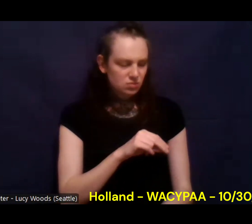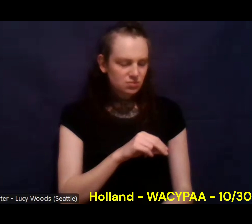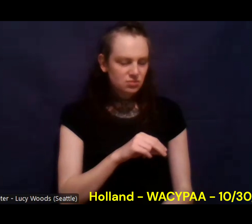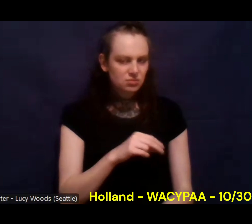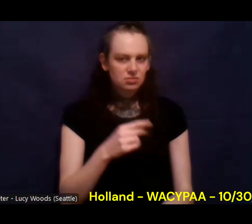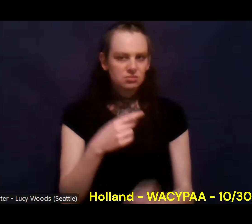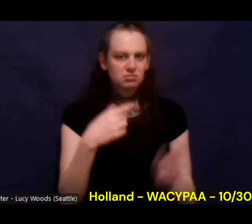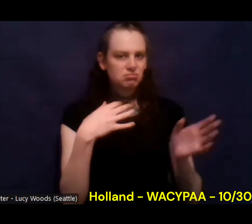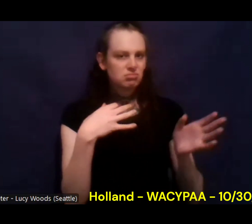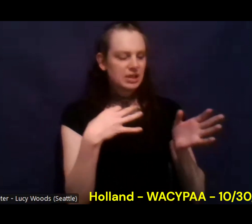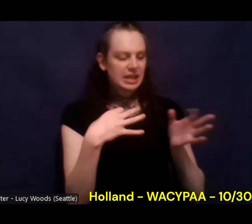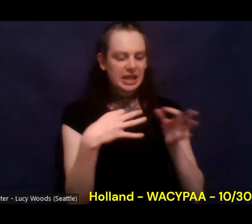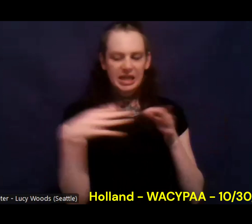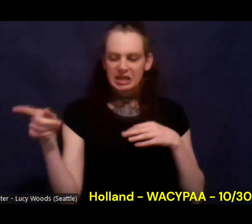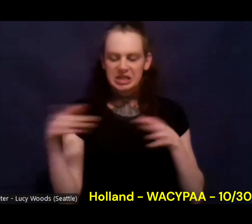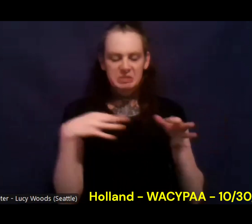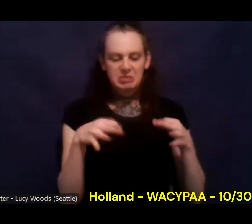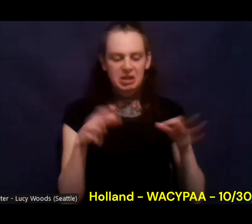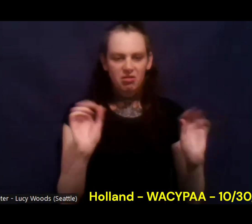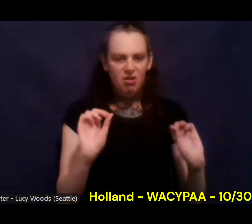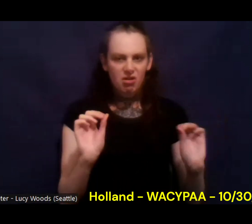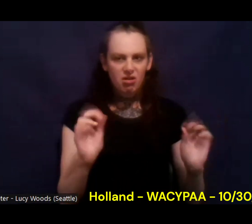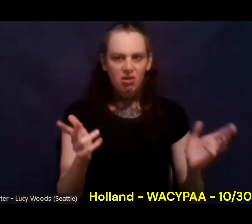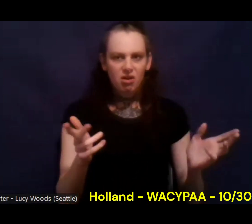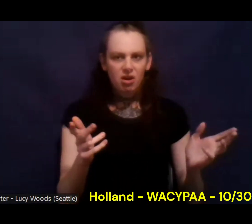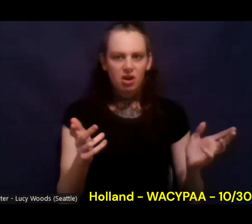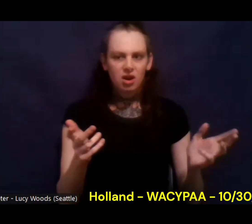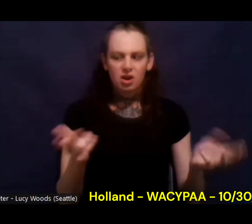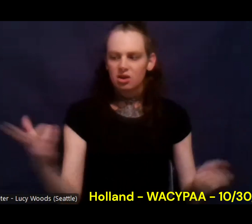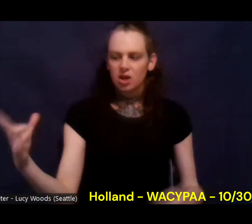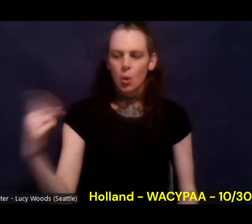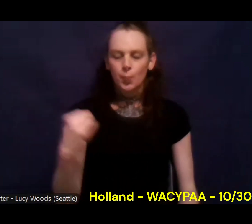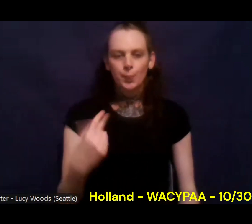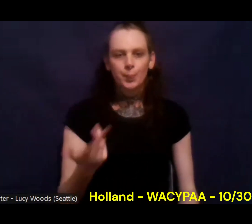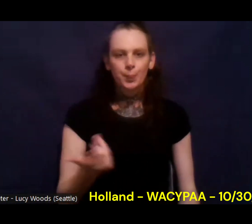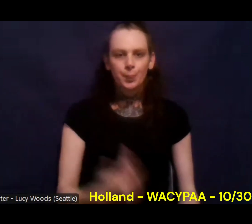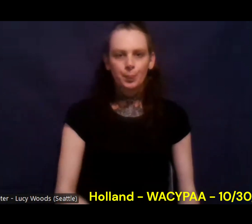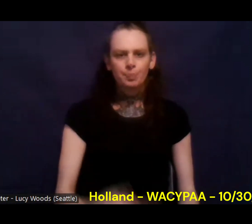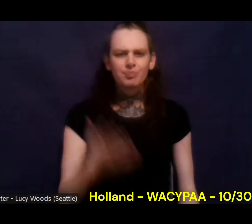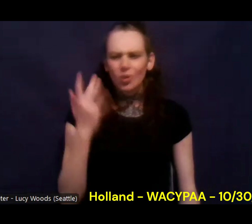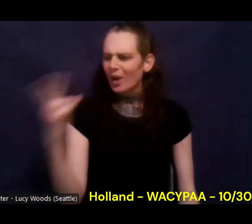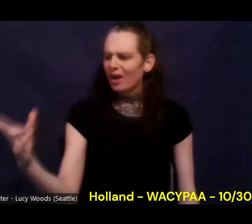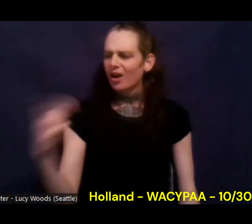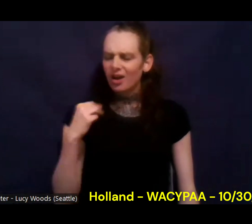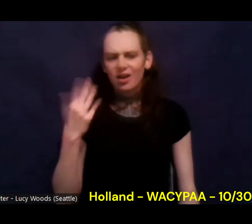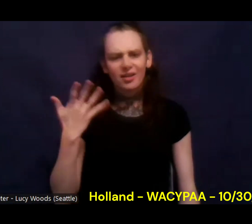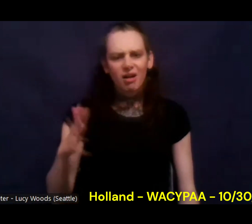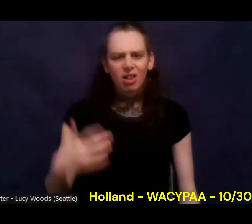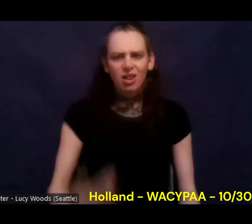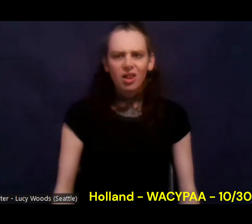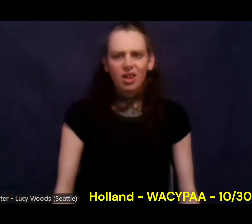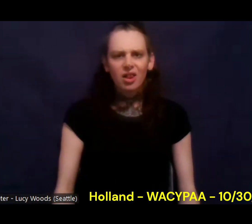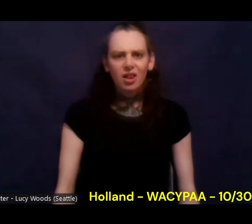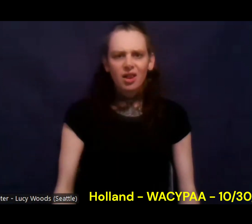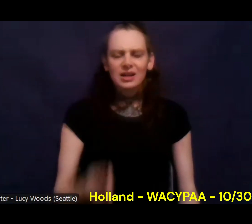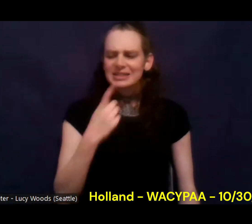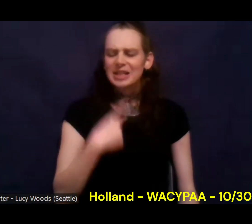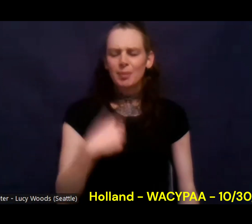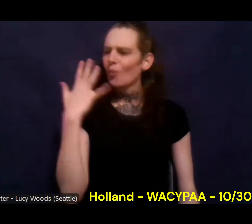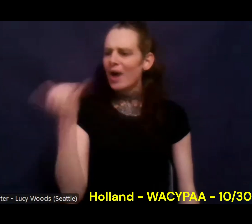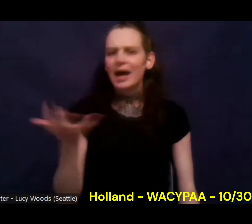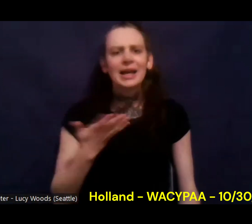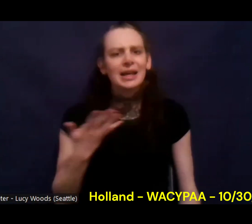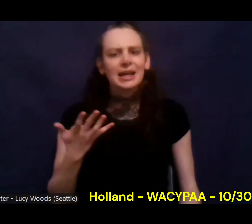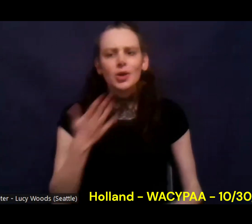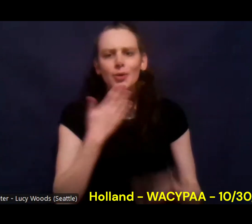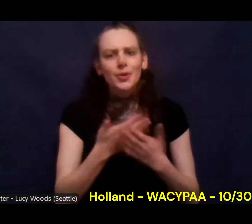He just said no. Like, what? Why are you just telling me no without like why are you giving me a good reason